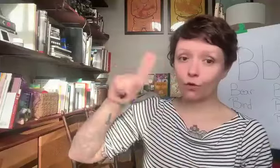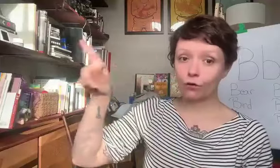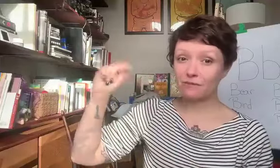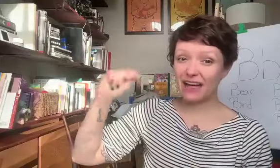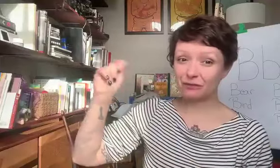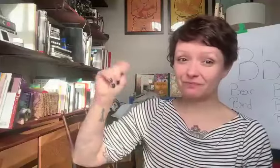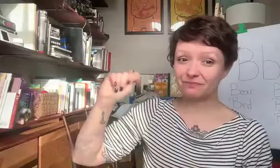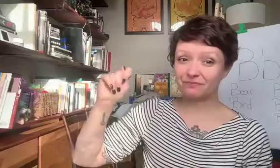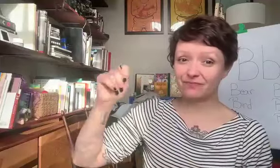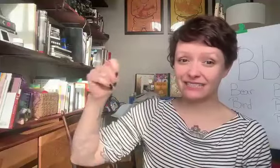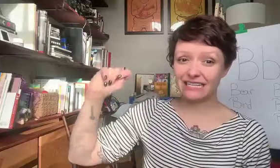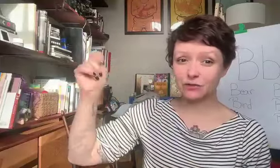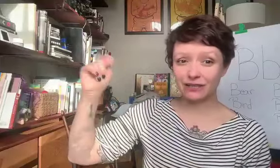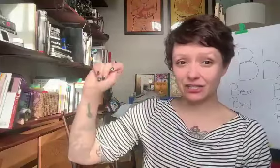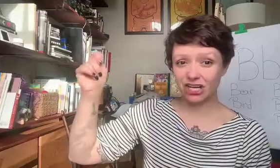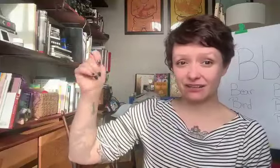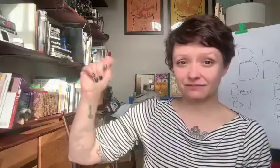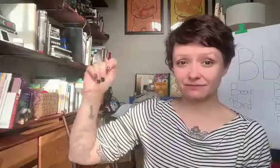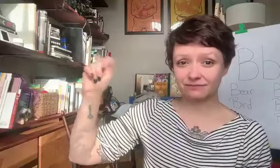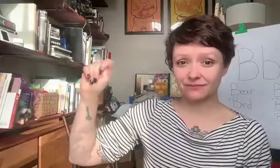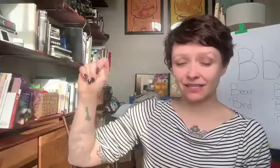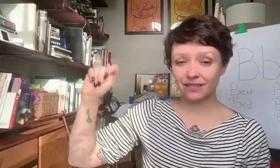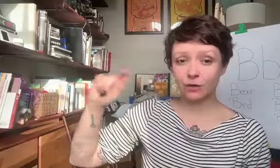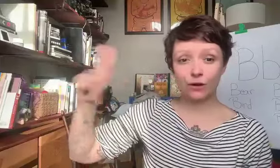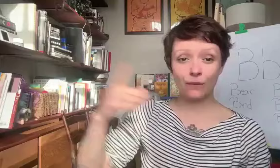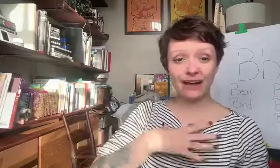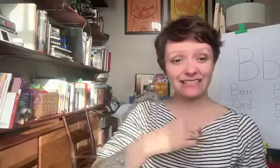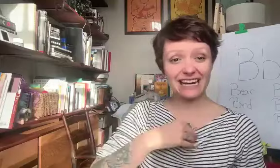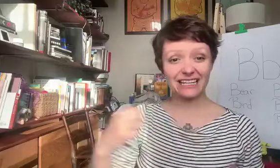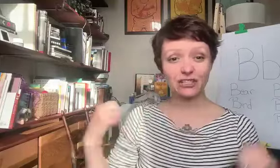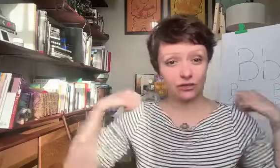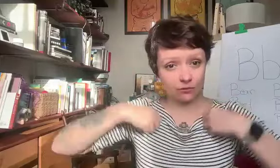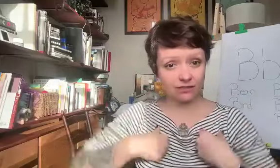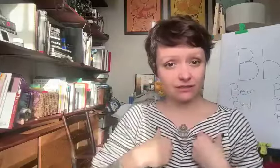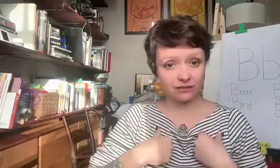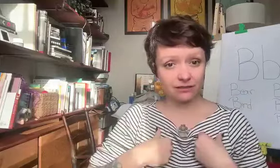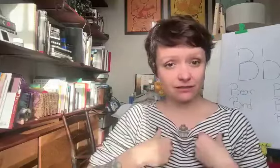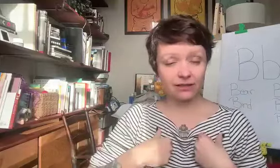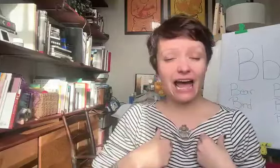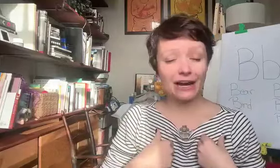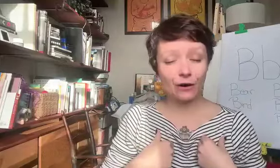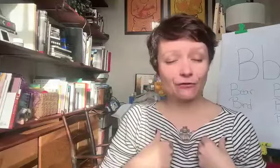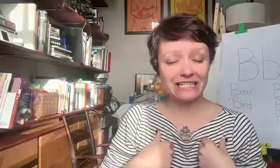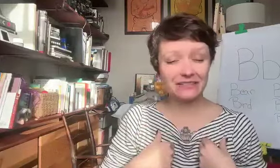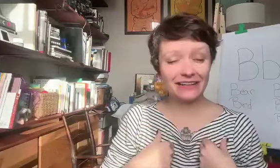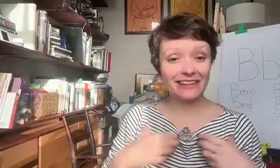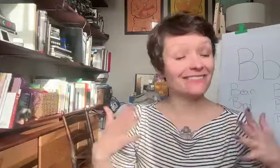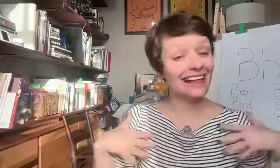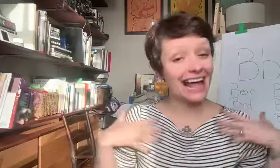Go to the bathroom. Tea, toilet, shake. We're going outside, get your coats. How do our friends feel? They feel